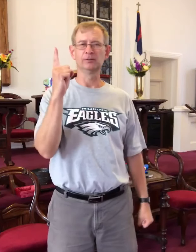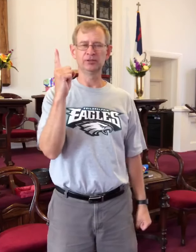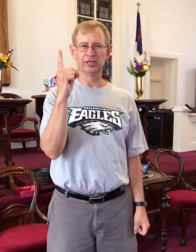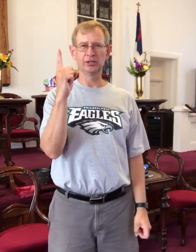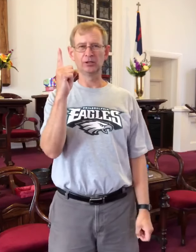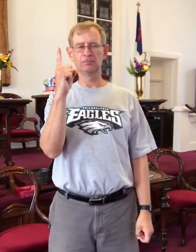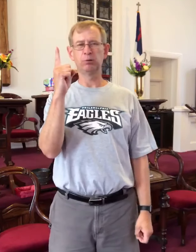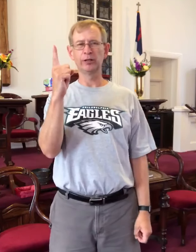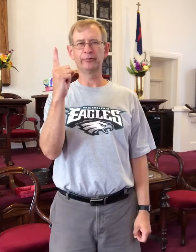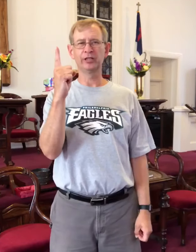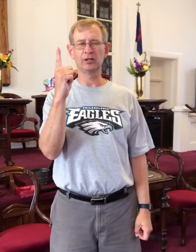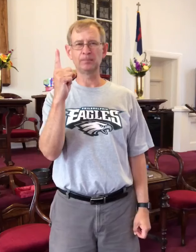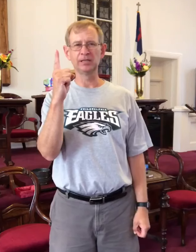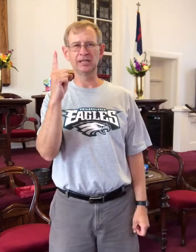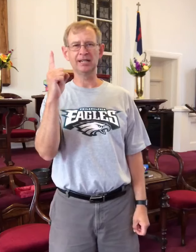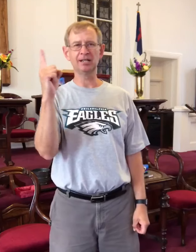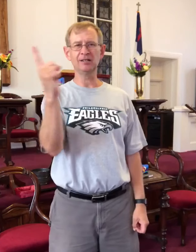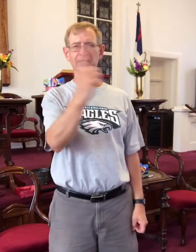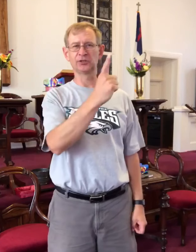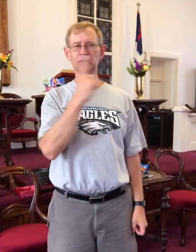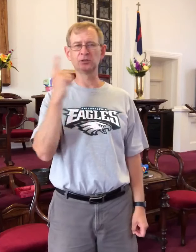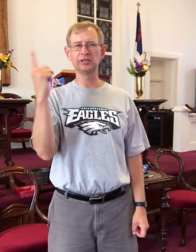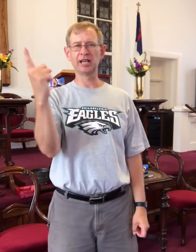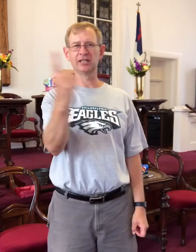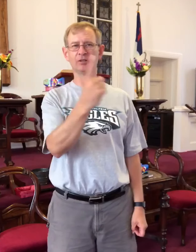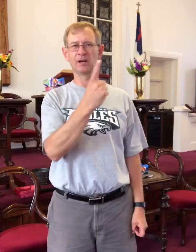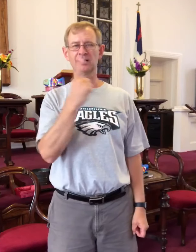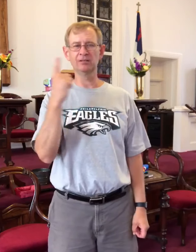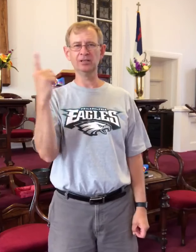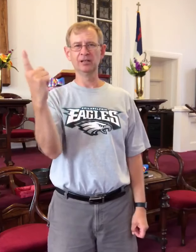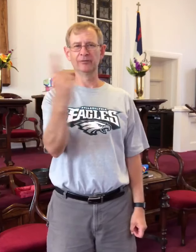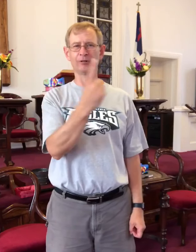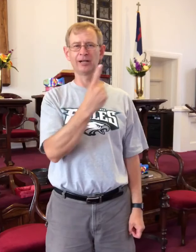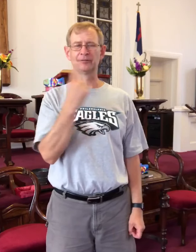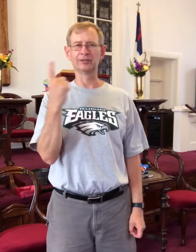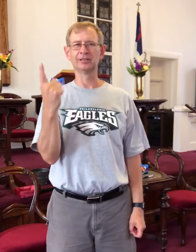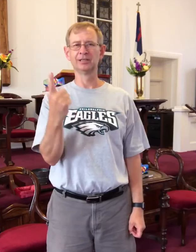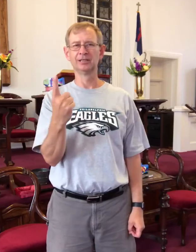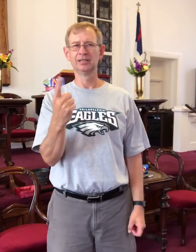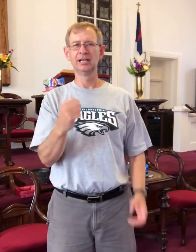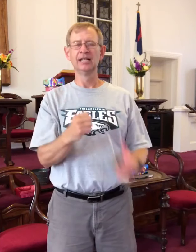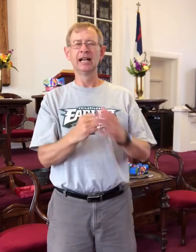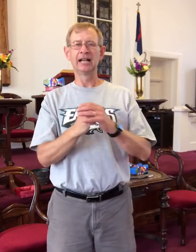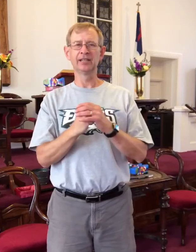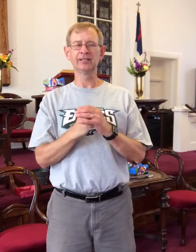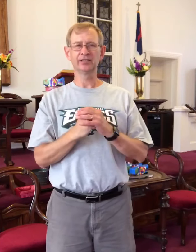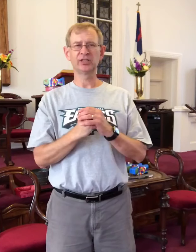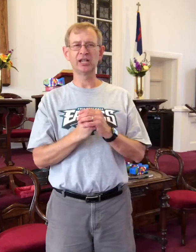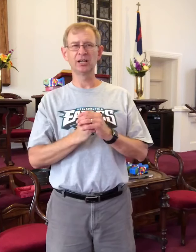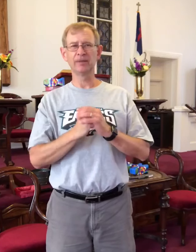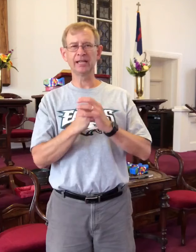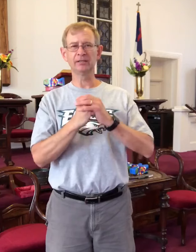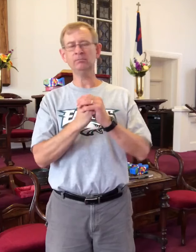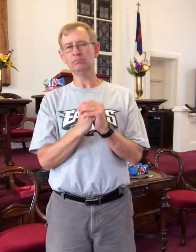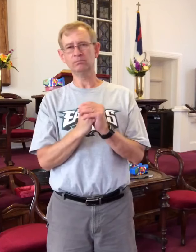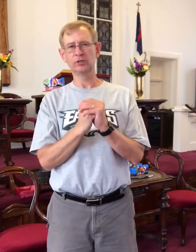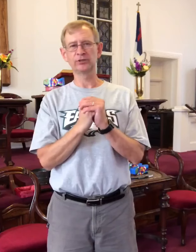Stick your pointer finger up in the air and circle your hand around forever. And then to say amen, just fold